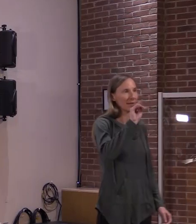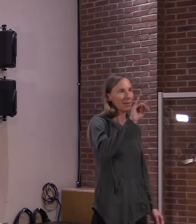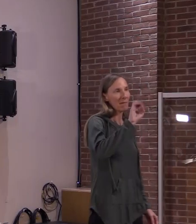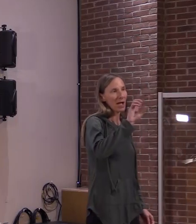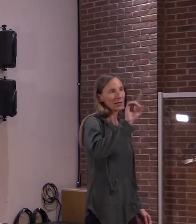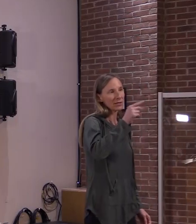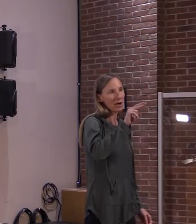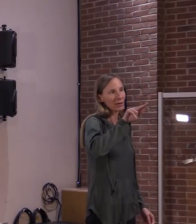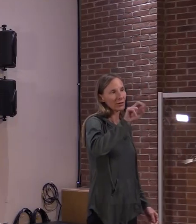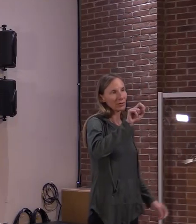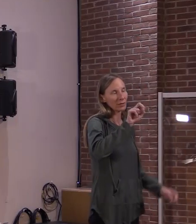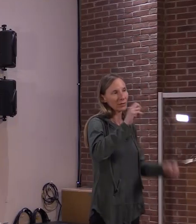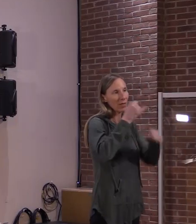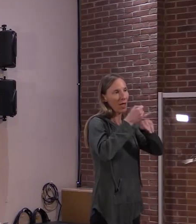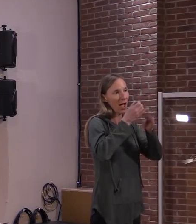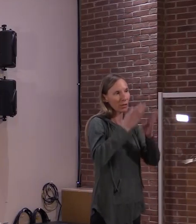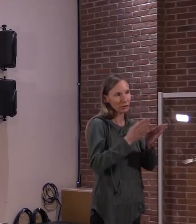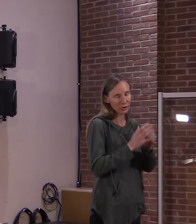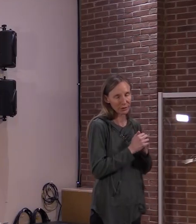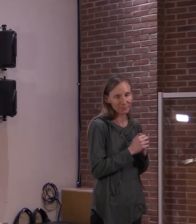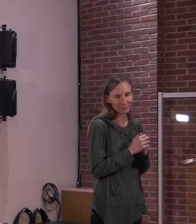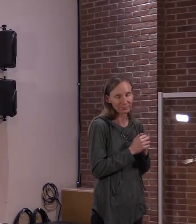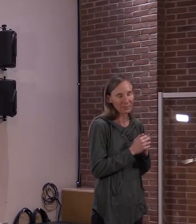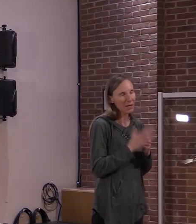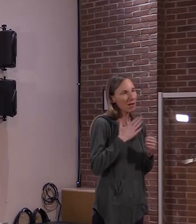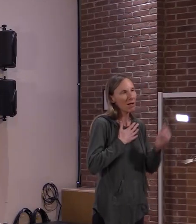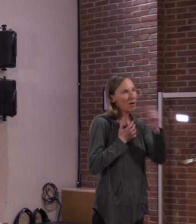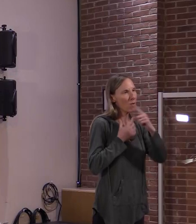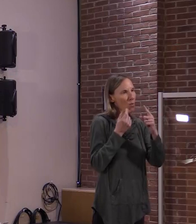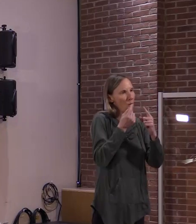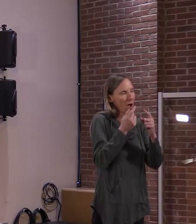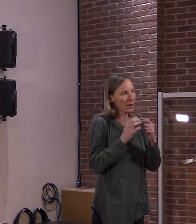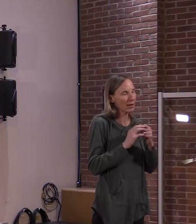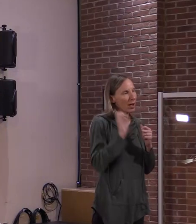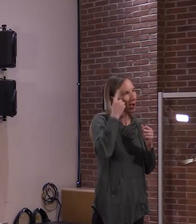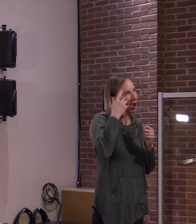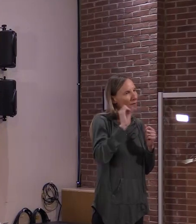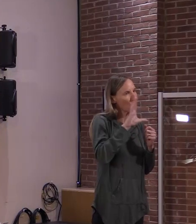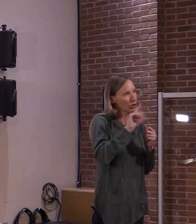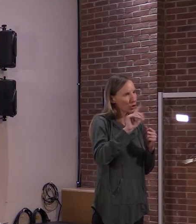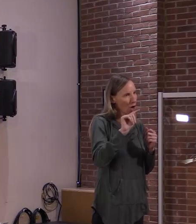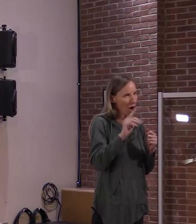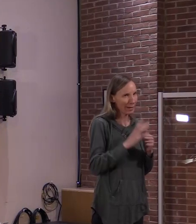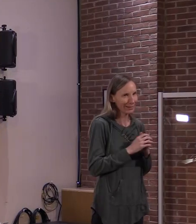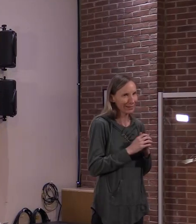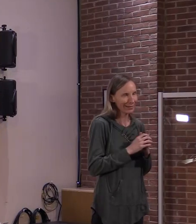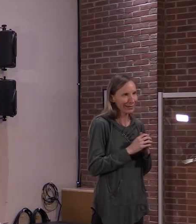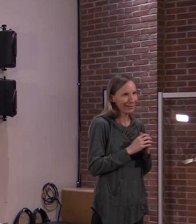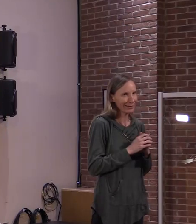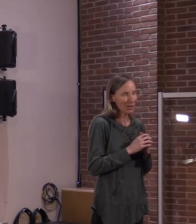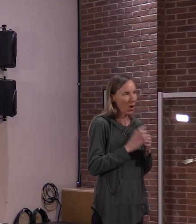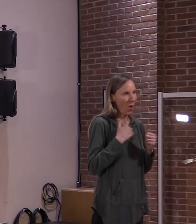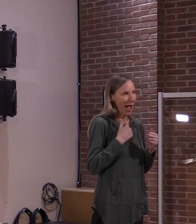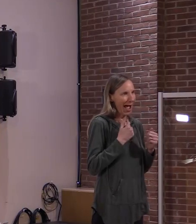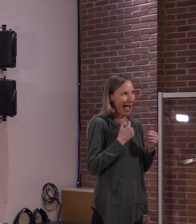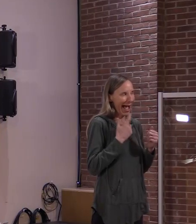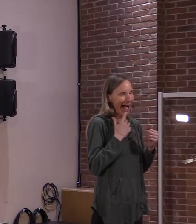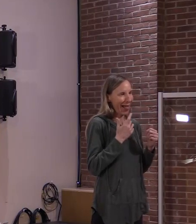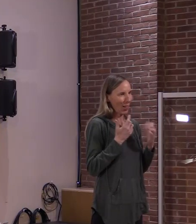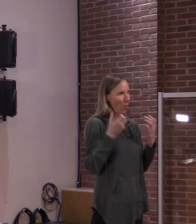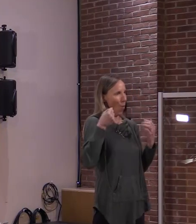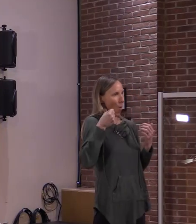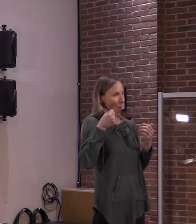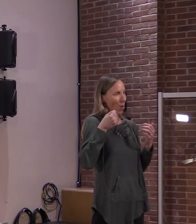Thanks, Jason. My question is actually for Governor Scott, so if I can let a couple people leapfrog over me